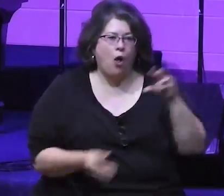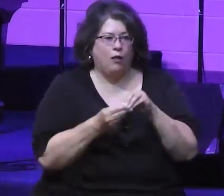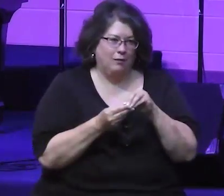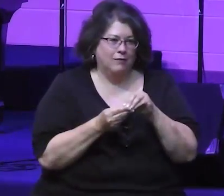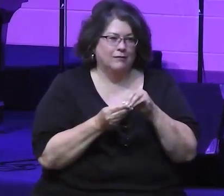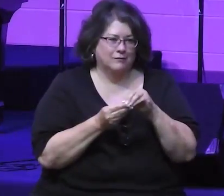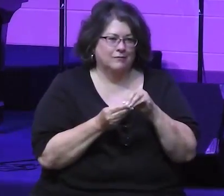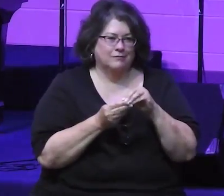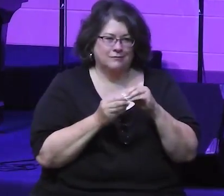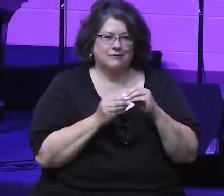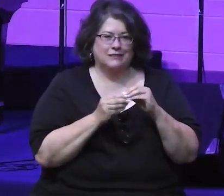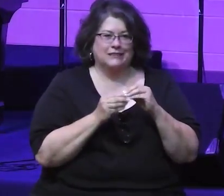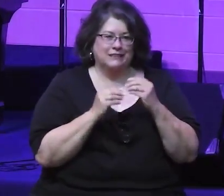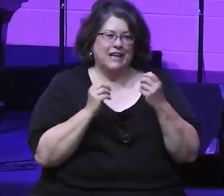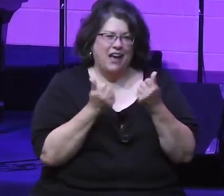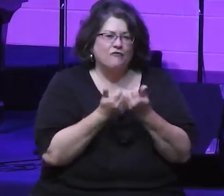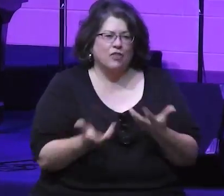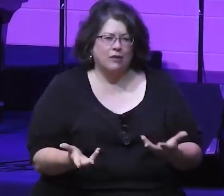Okay.